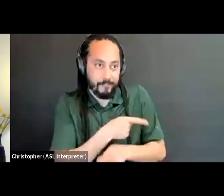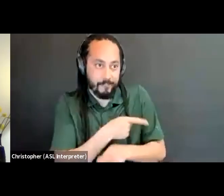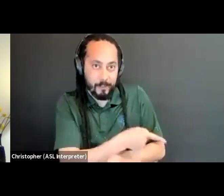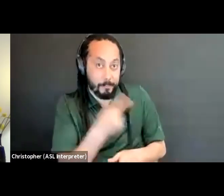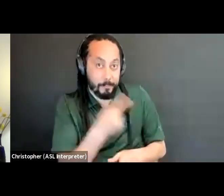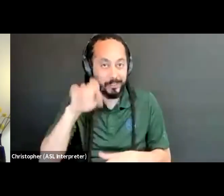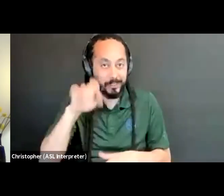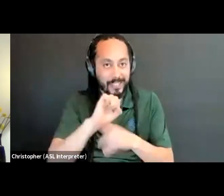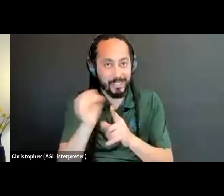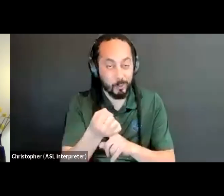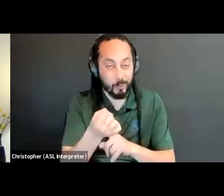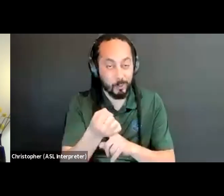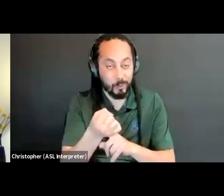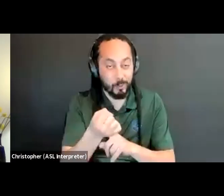So